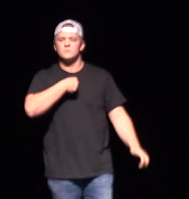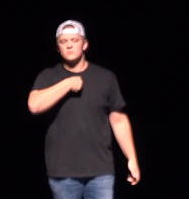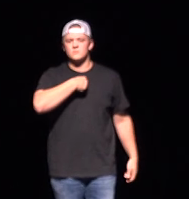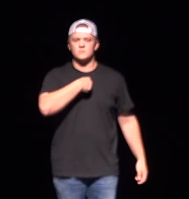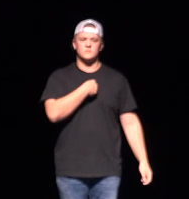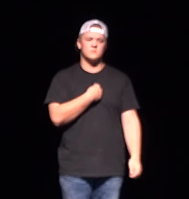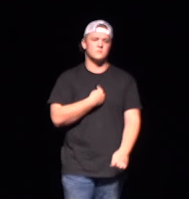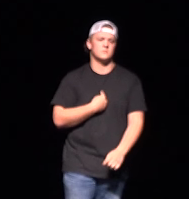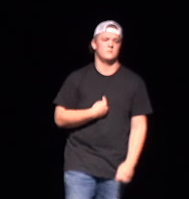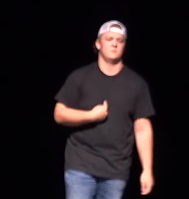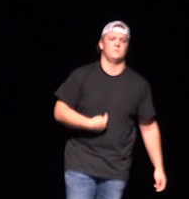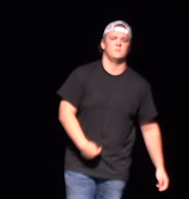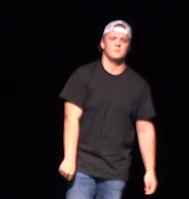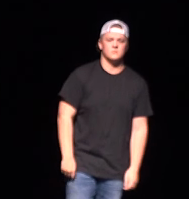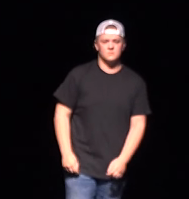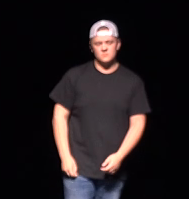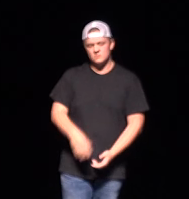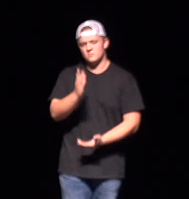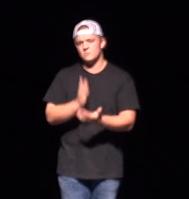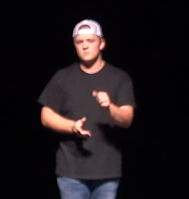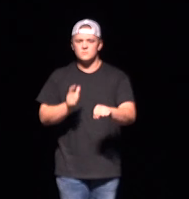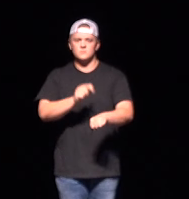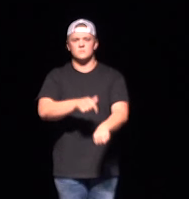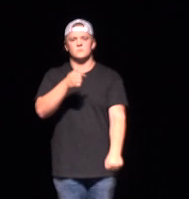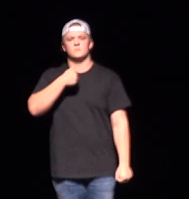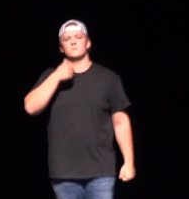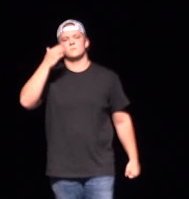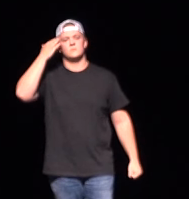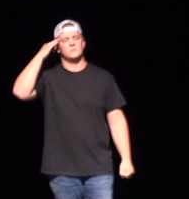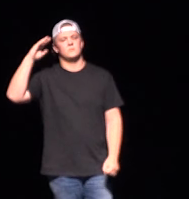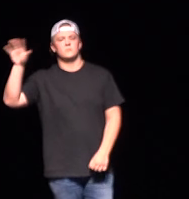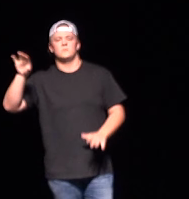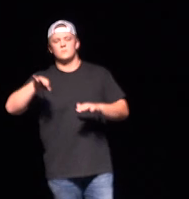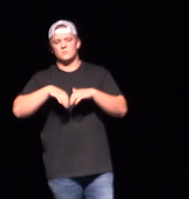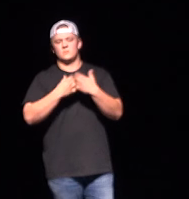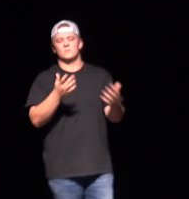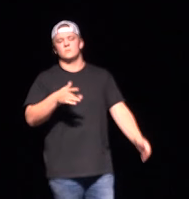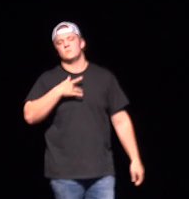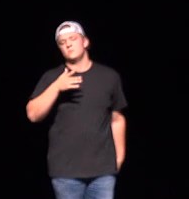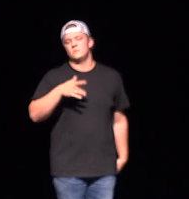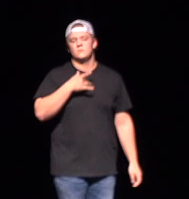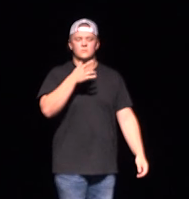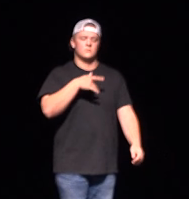me softly on hell Sometimes I don't know how to feel